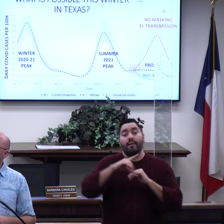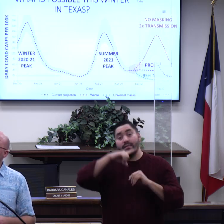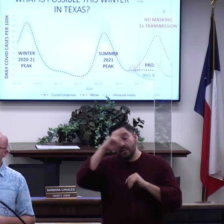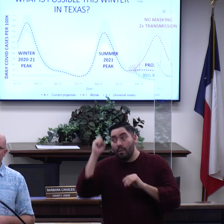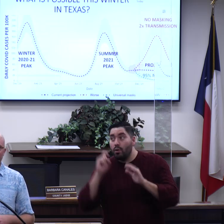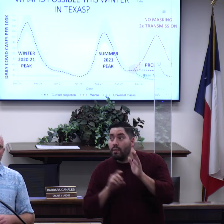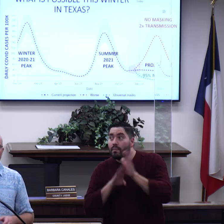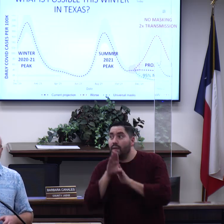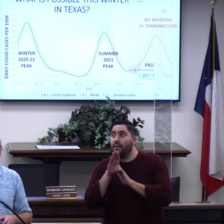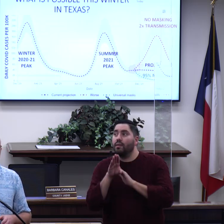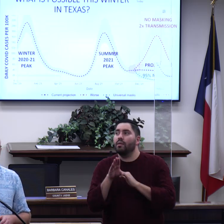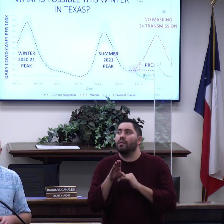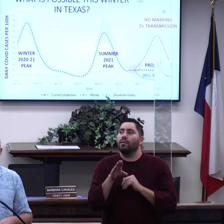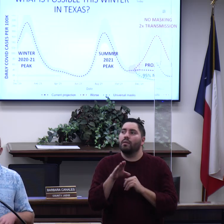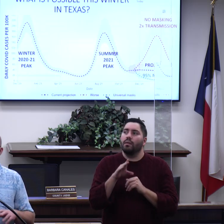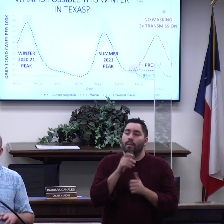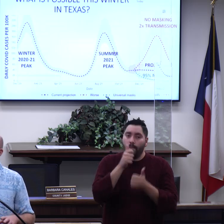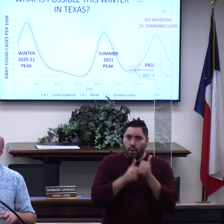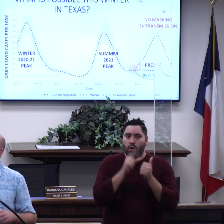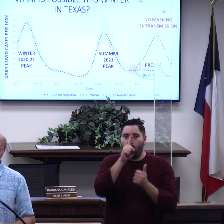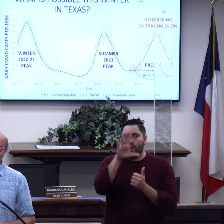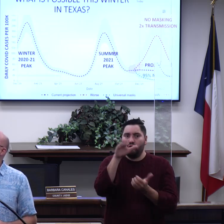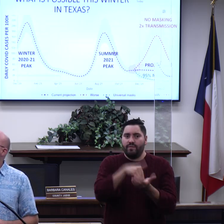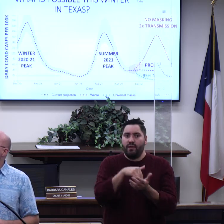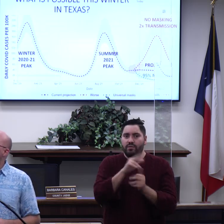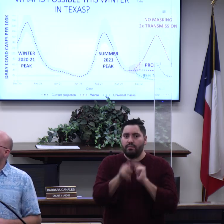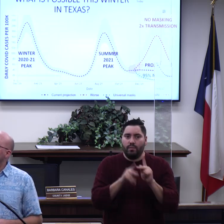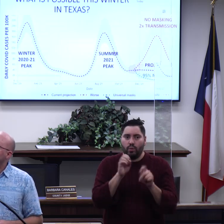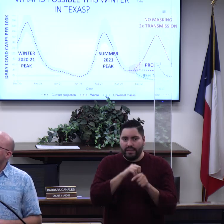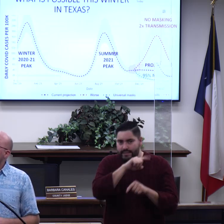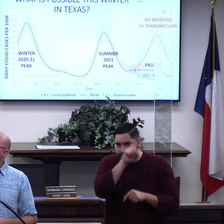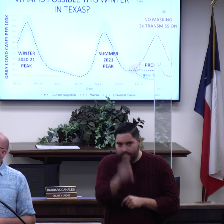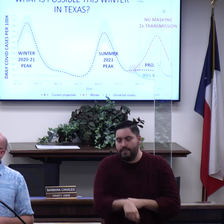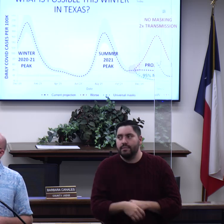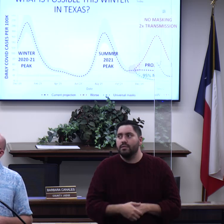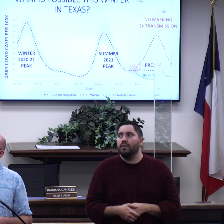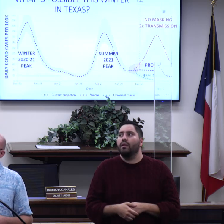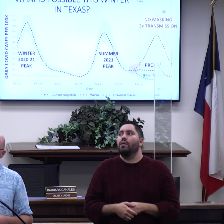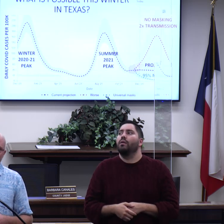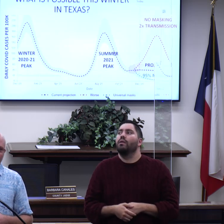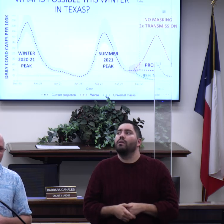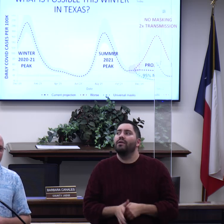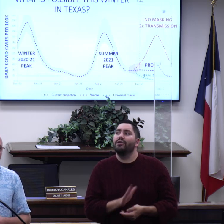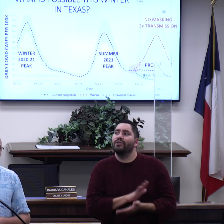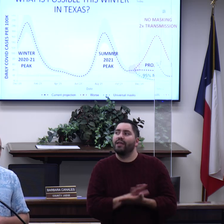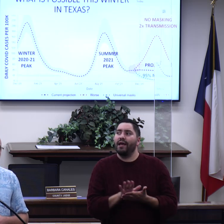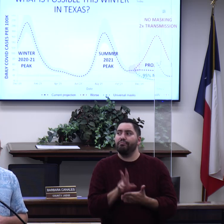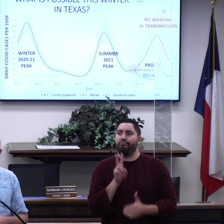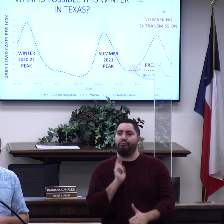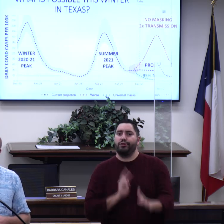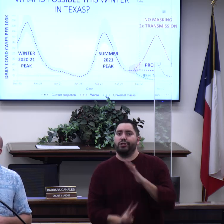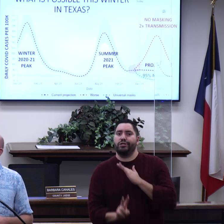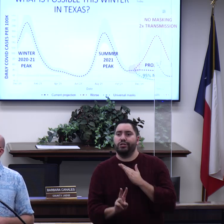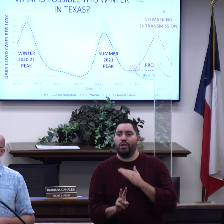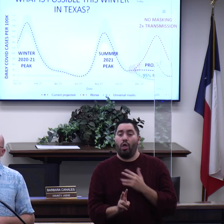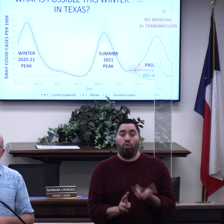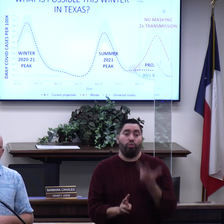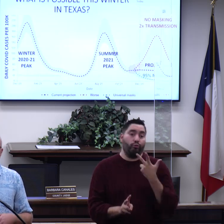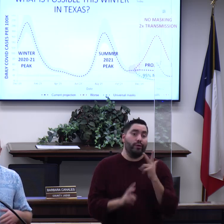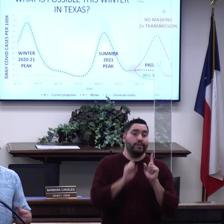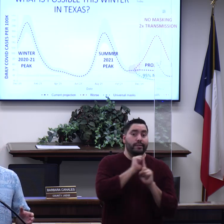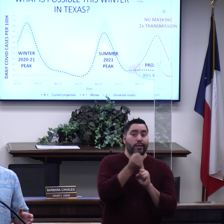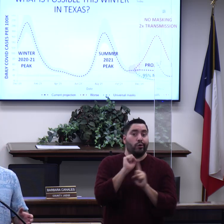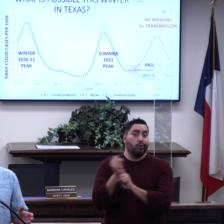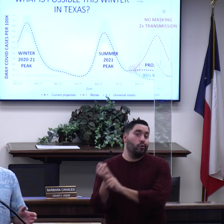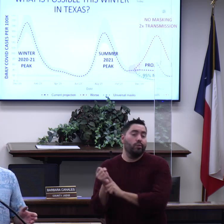number of cases per 100,000 people in Texas as a whole. And they have this nice projection where they do 3 scenarios. What